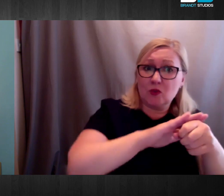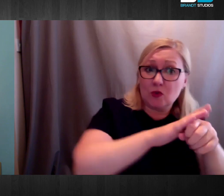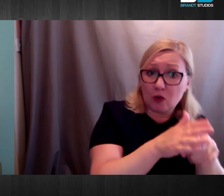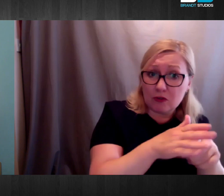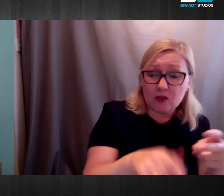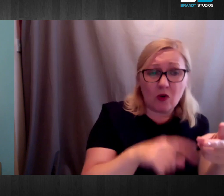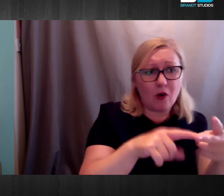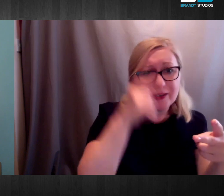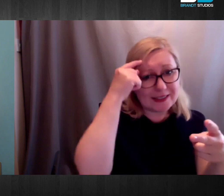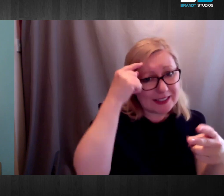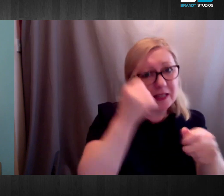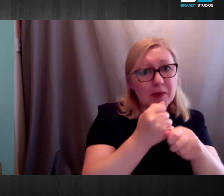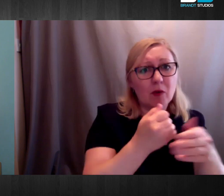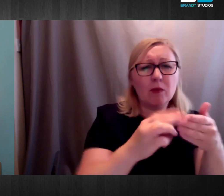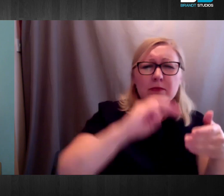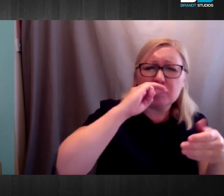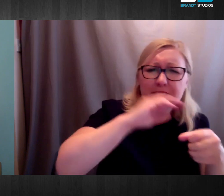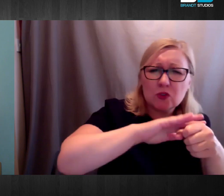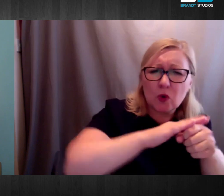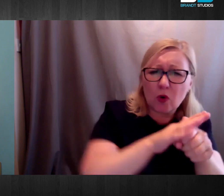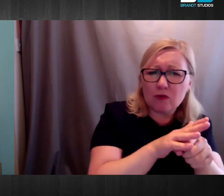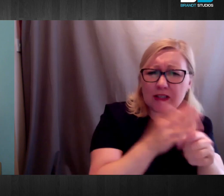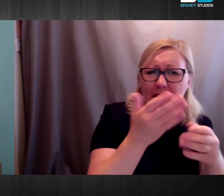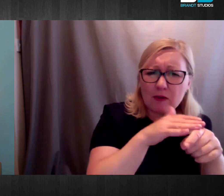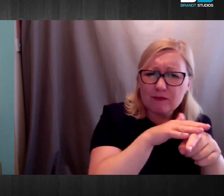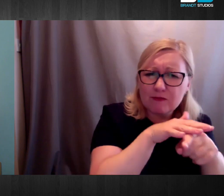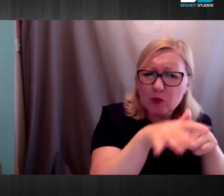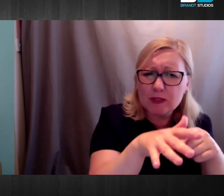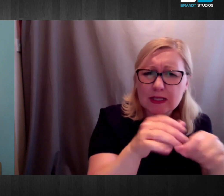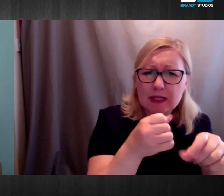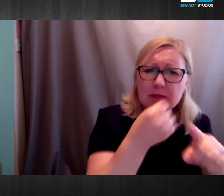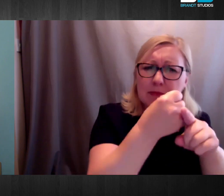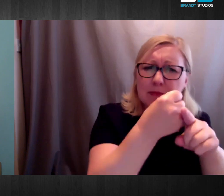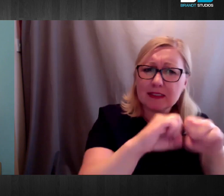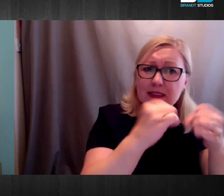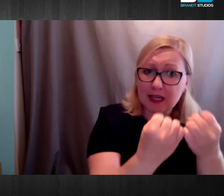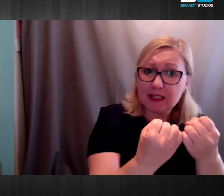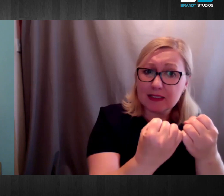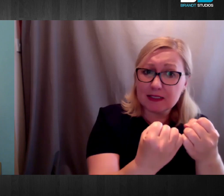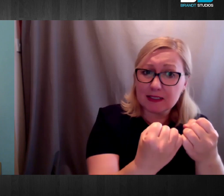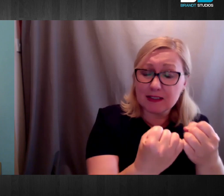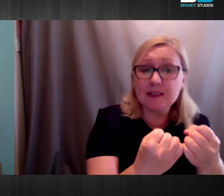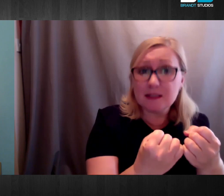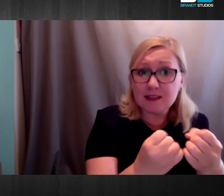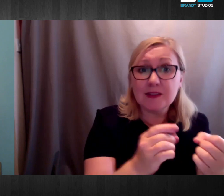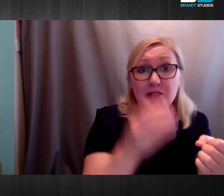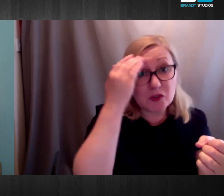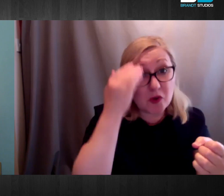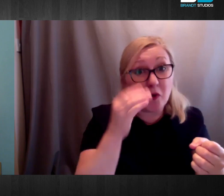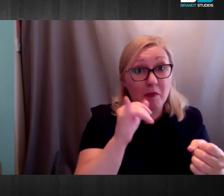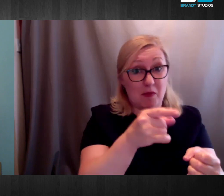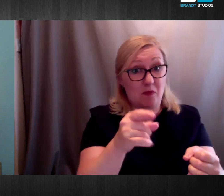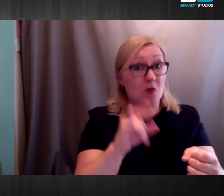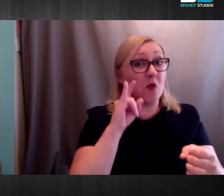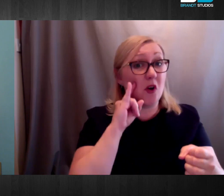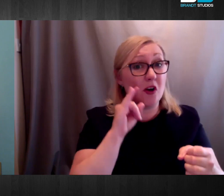But the very term that we've heard, COVID rapid response research, by definition, there isn't going to be time to